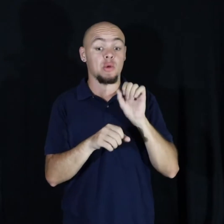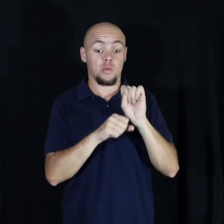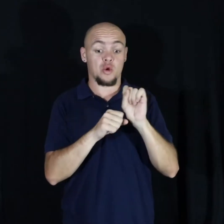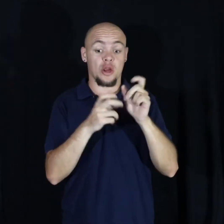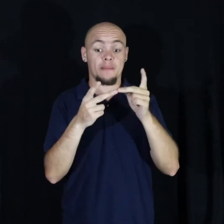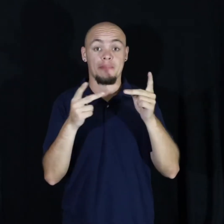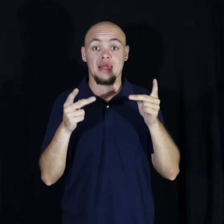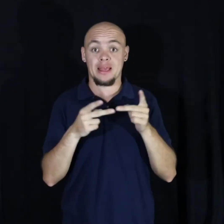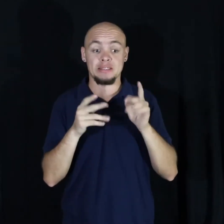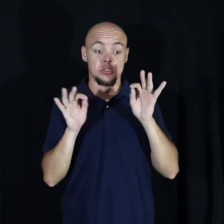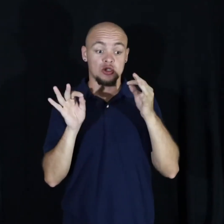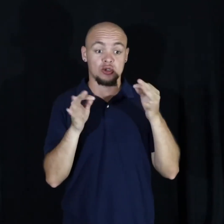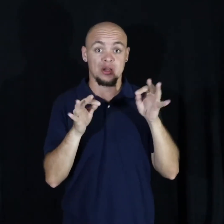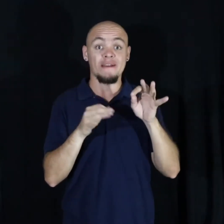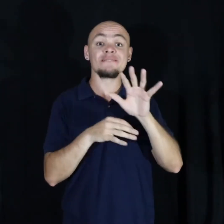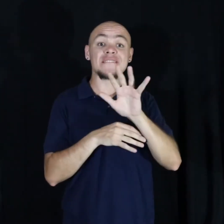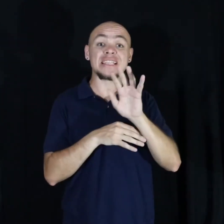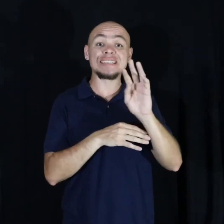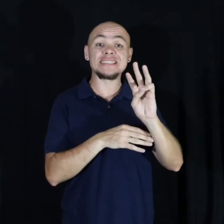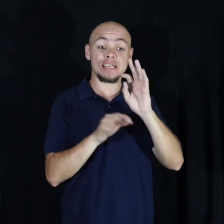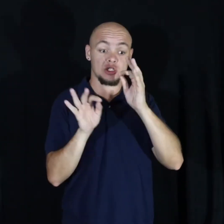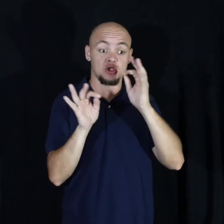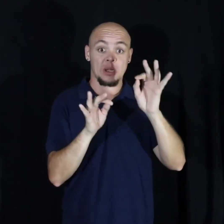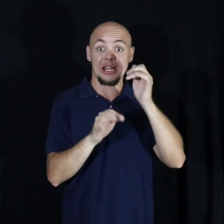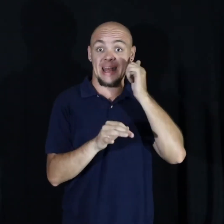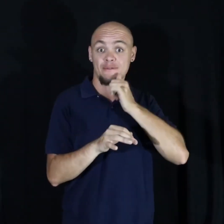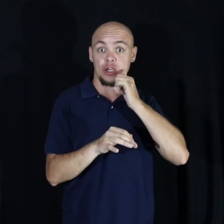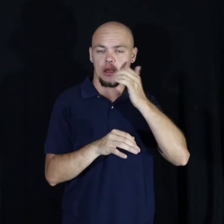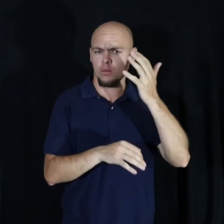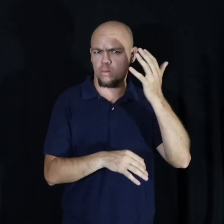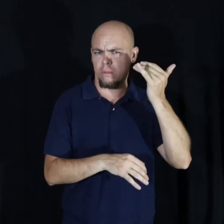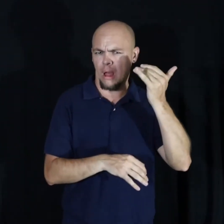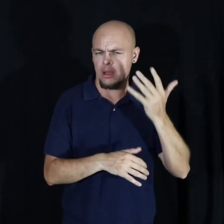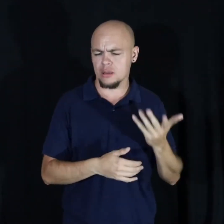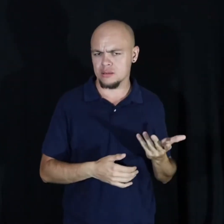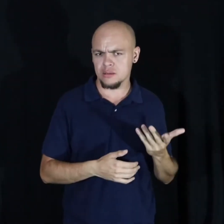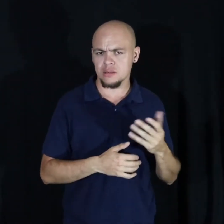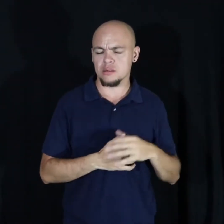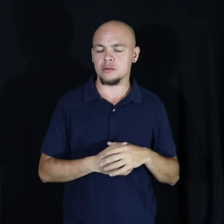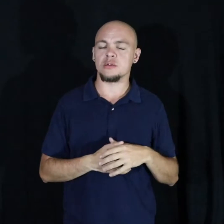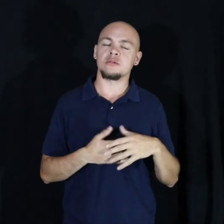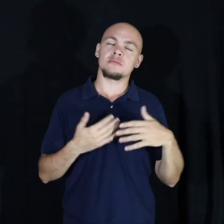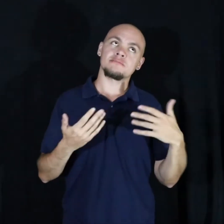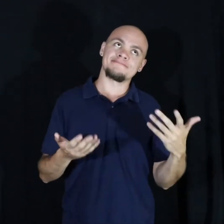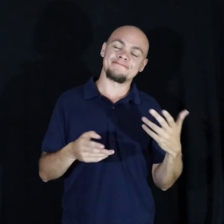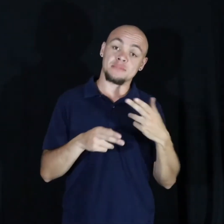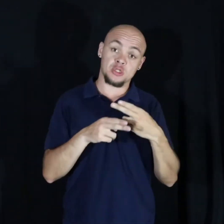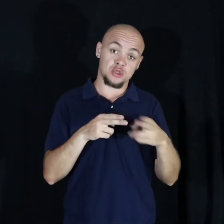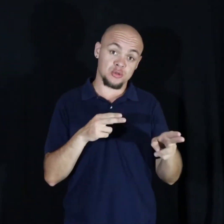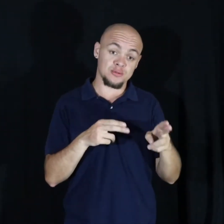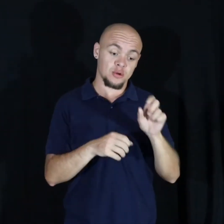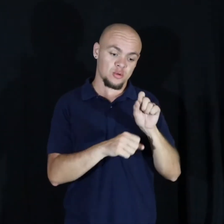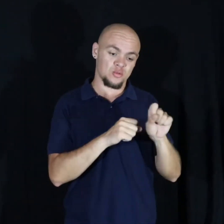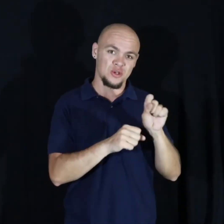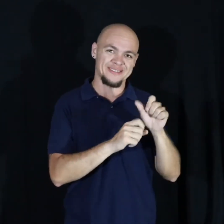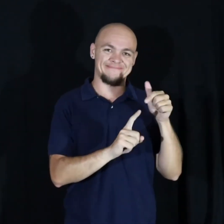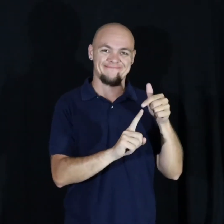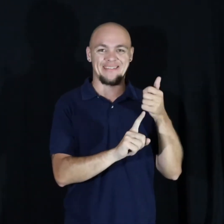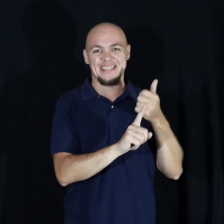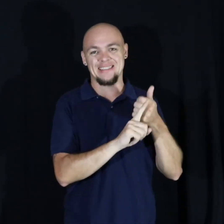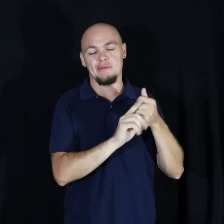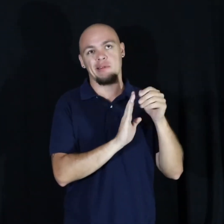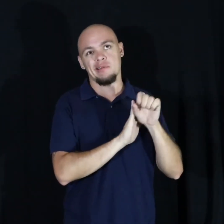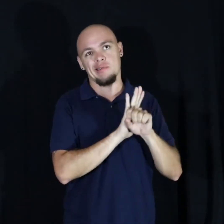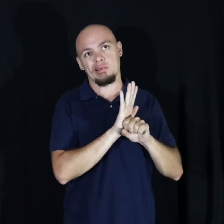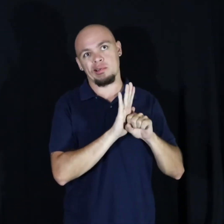56 distractions per day. Why is that? Well, in short, work can be tedious.